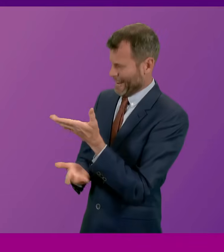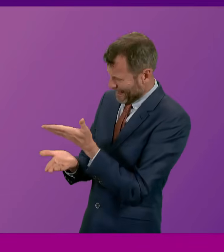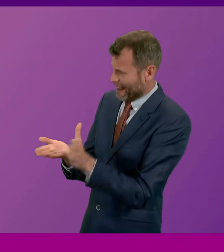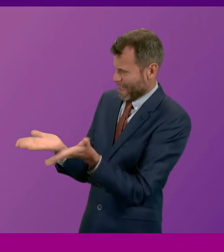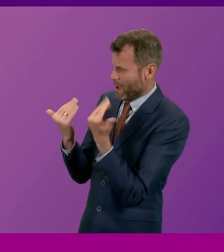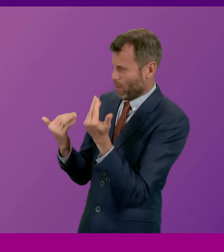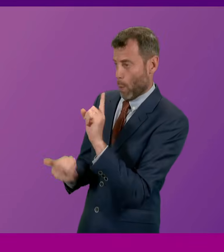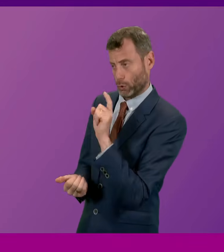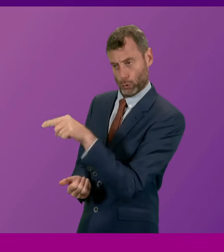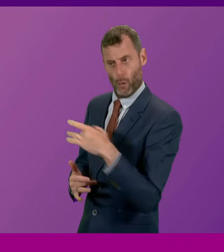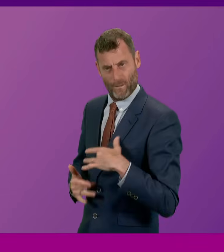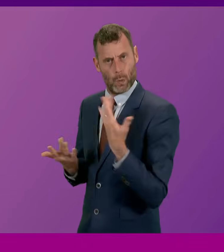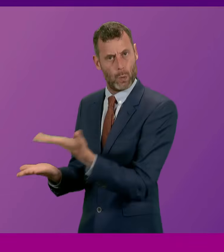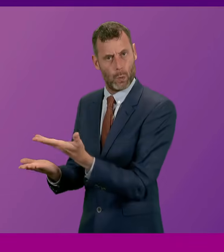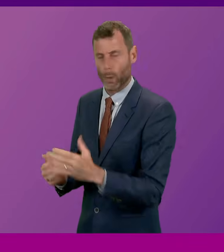First Minister.